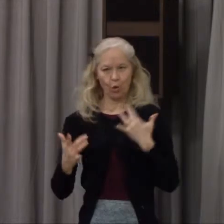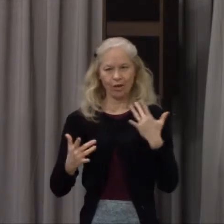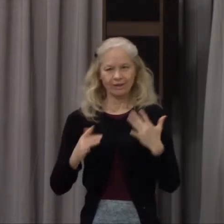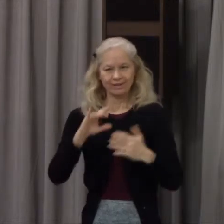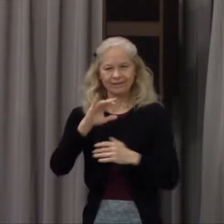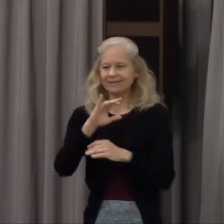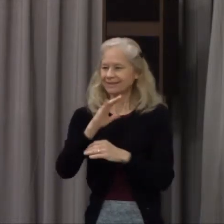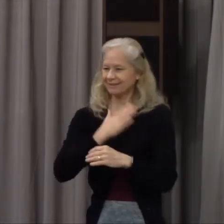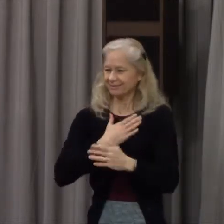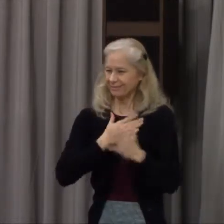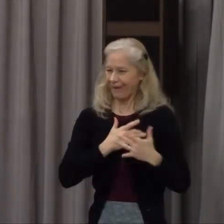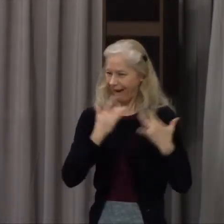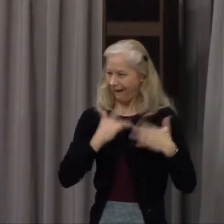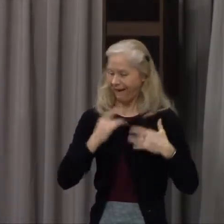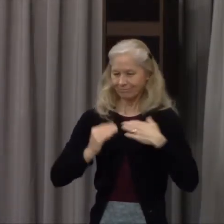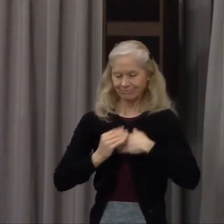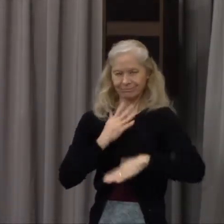The word at times is sweet to the taste,